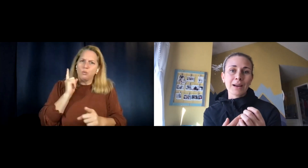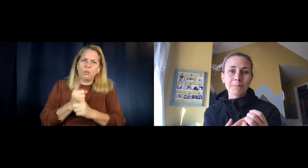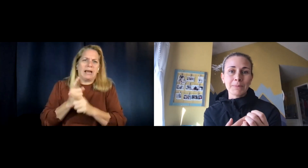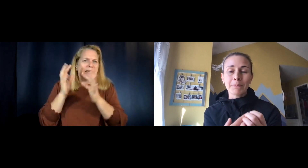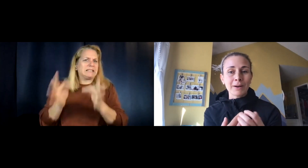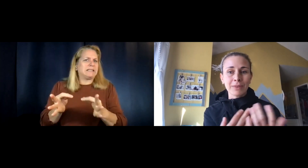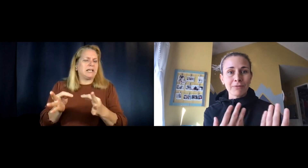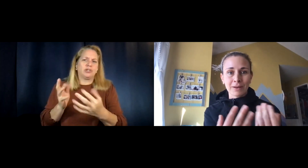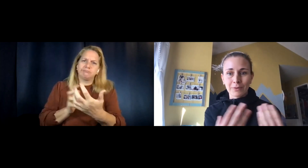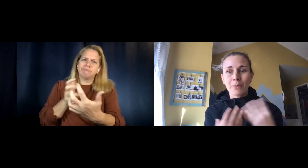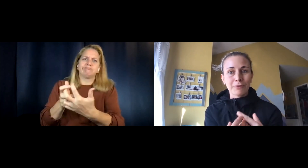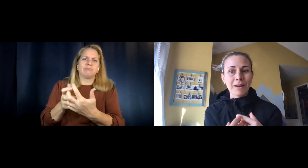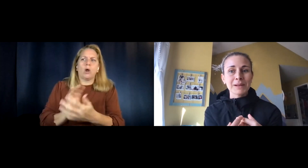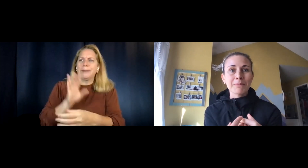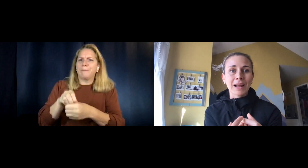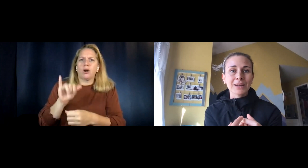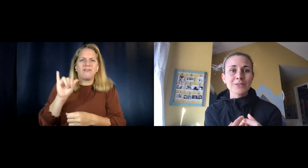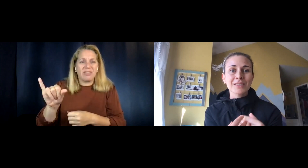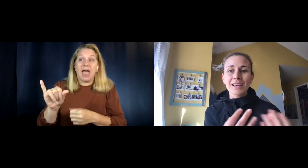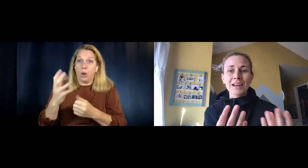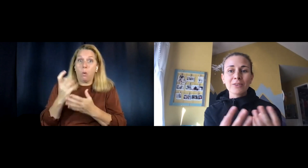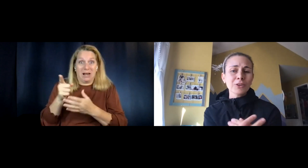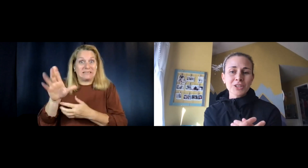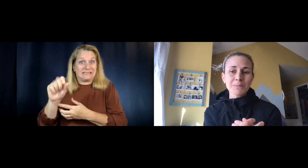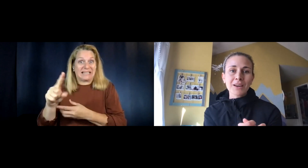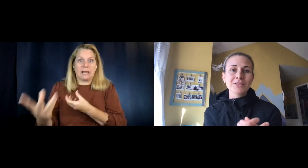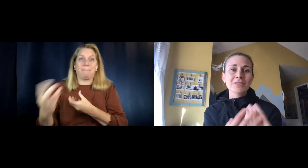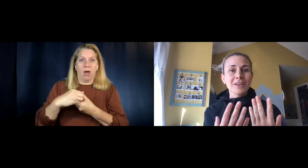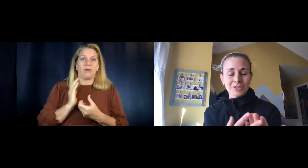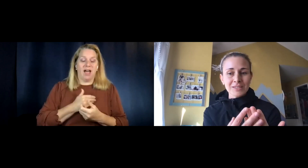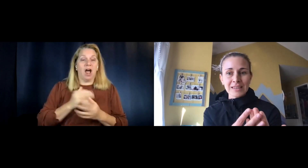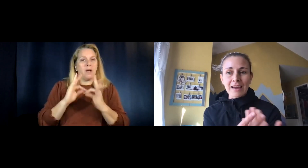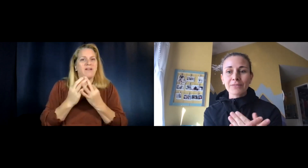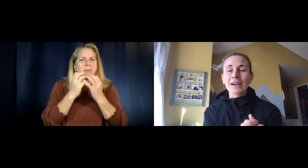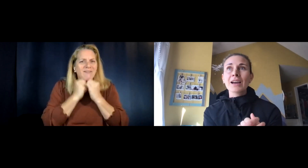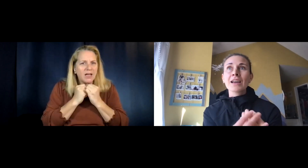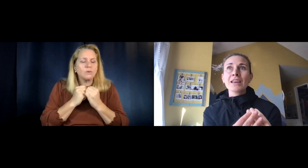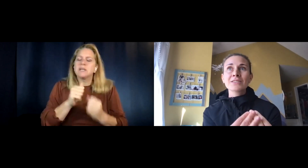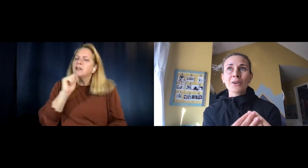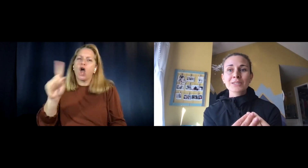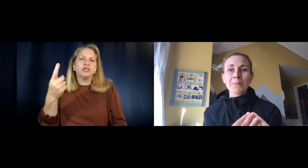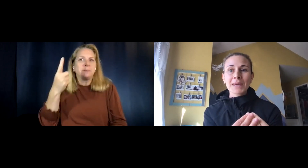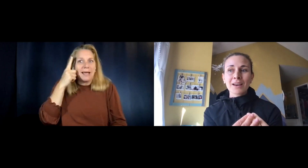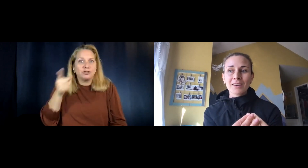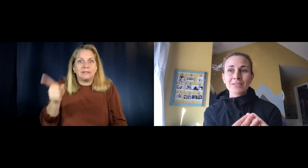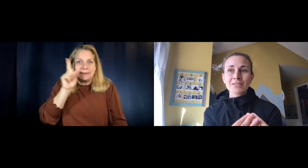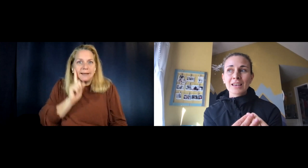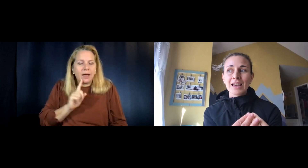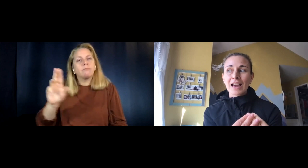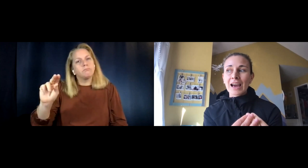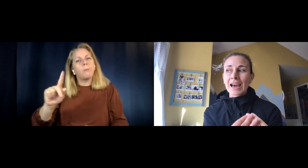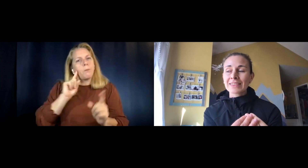of our family values, not just because she's deaf, it's also